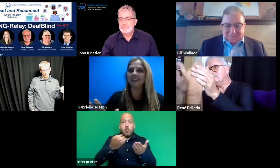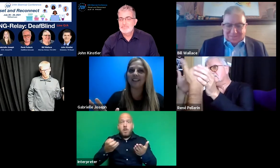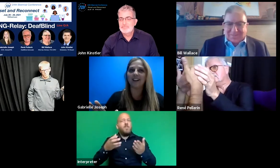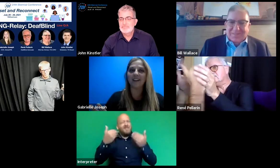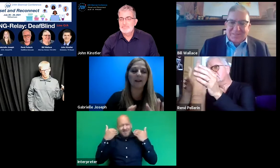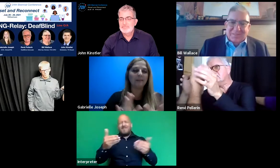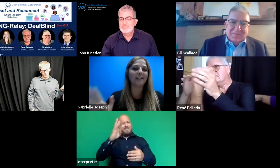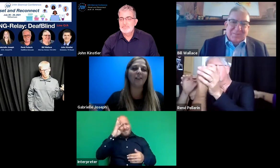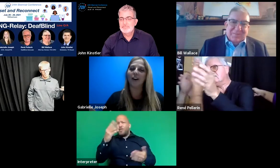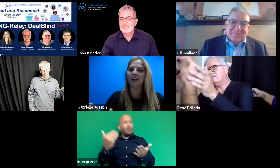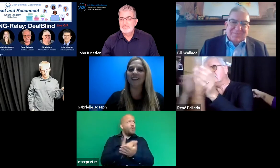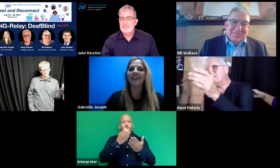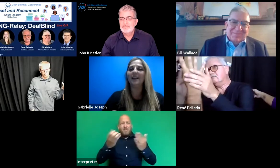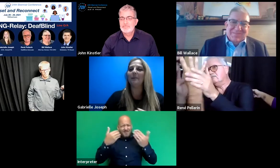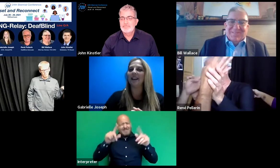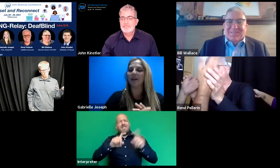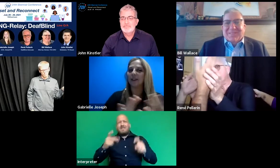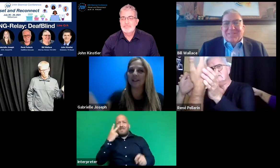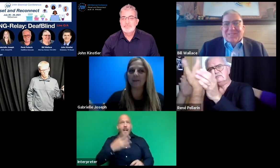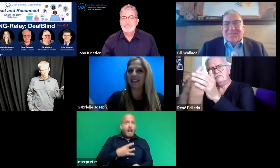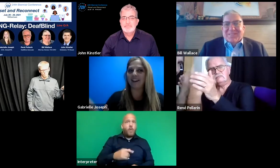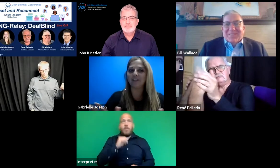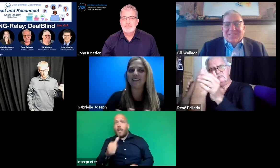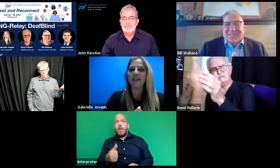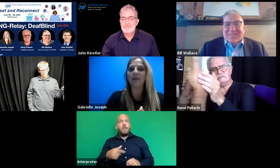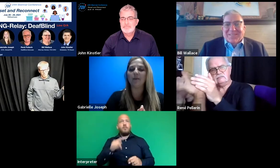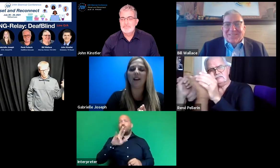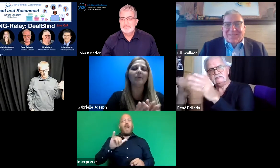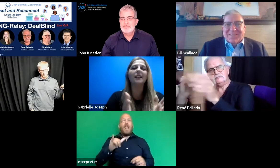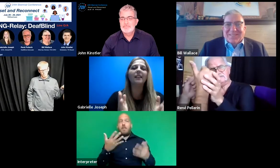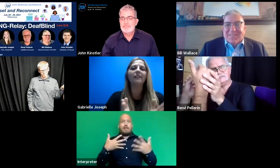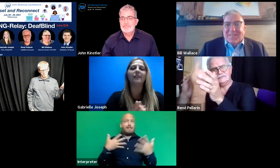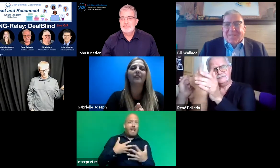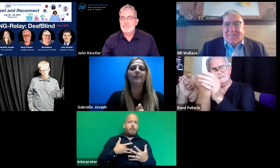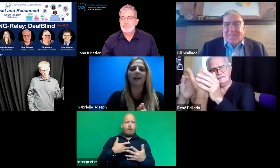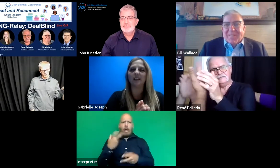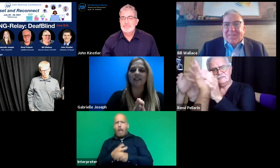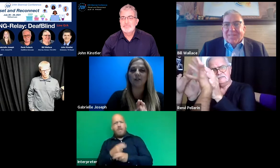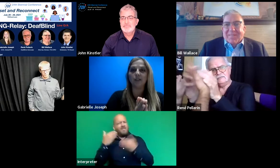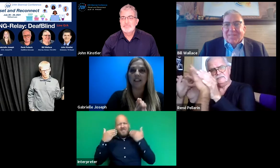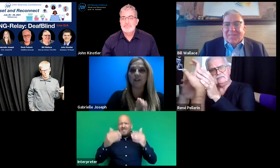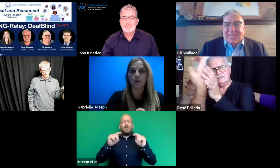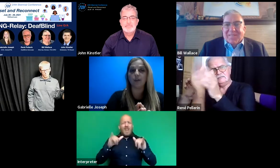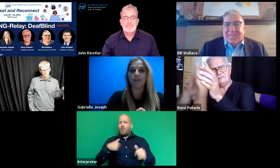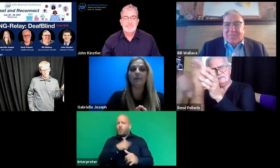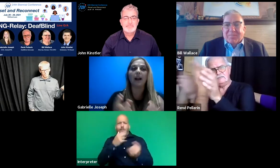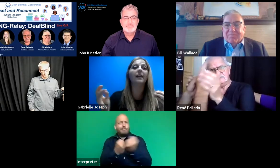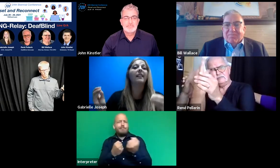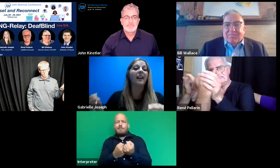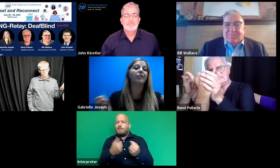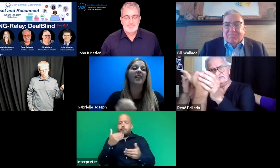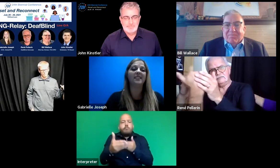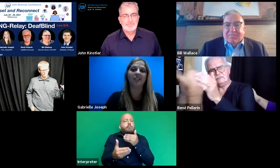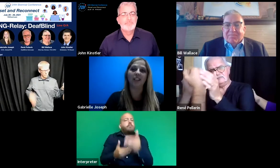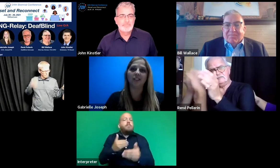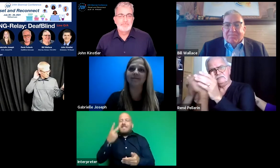might be a little scary, it might be a little hard, but we're going to be here every step of the way. We would love the feedback because it truly is your feedback